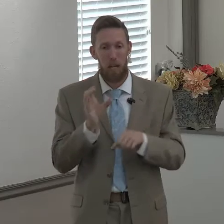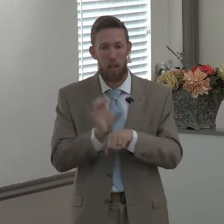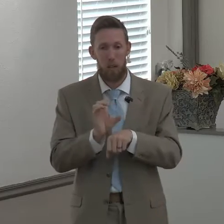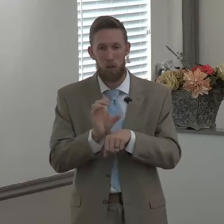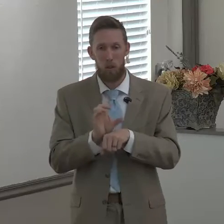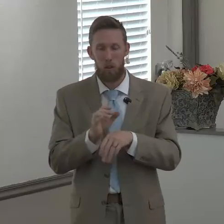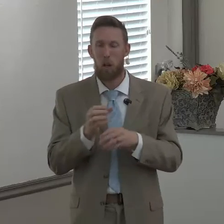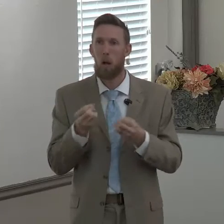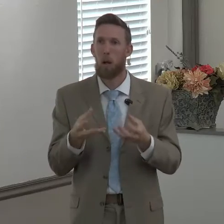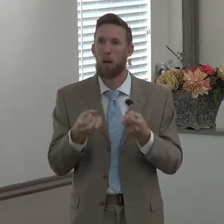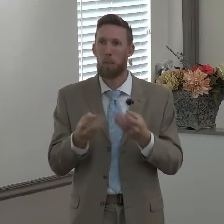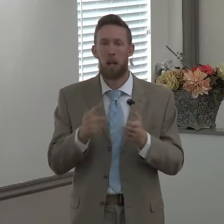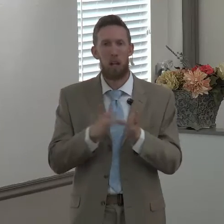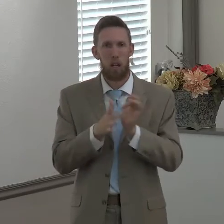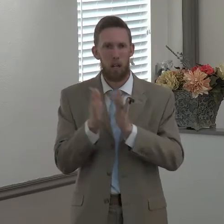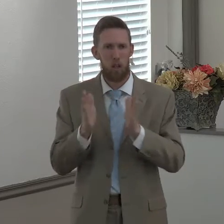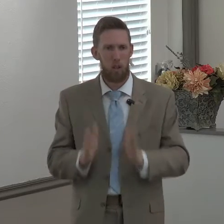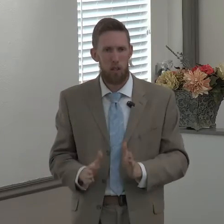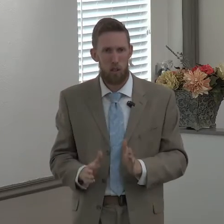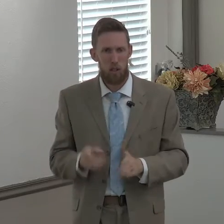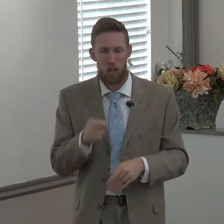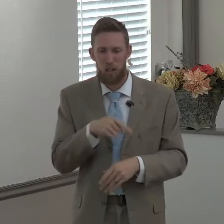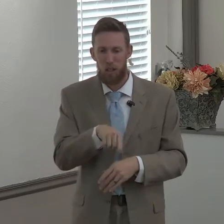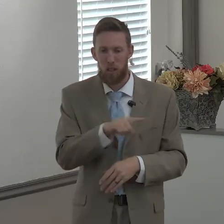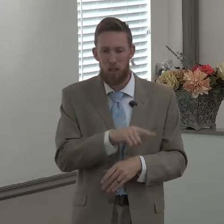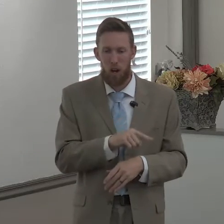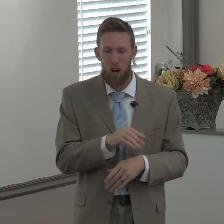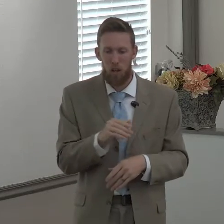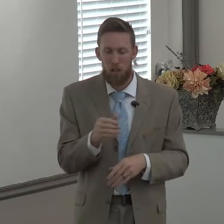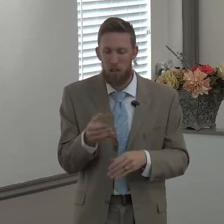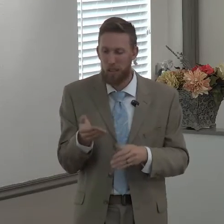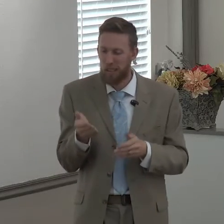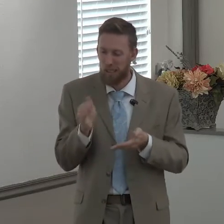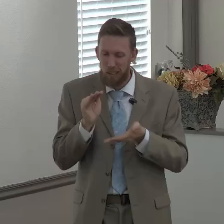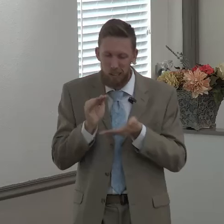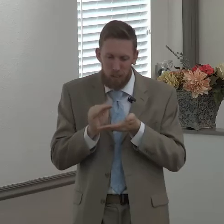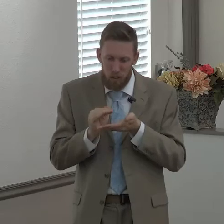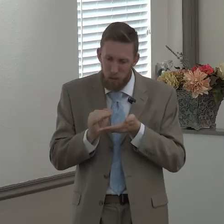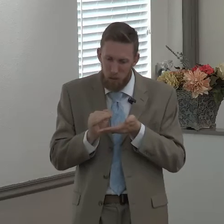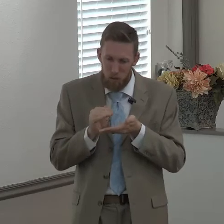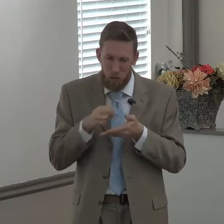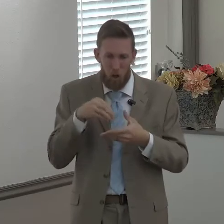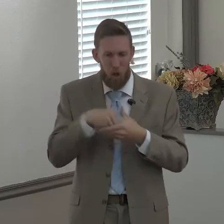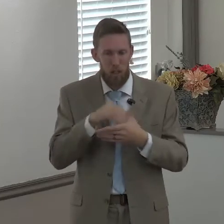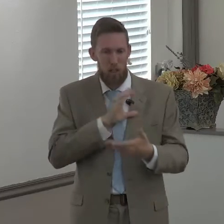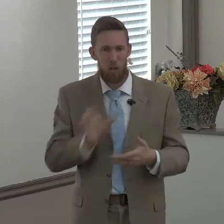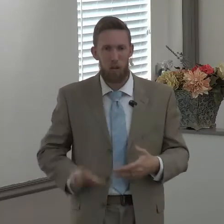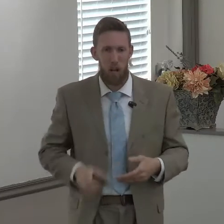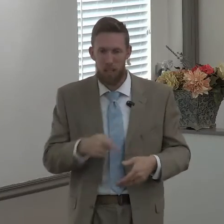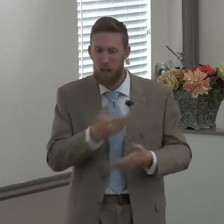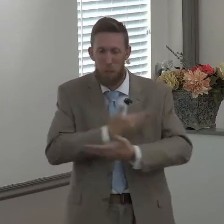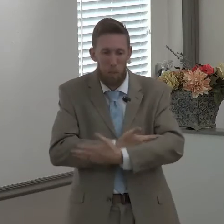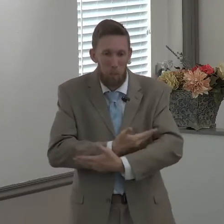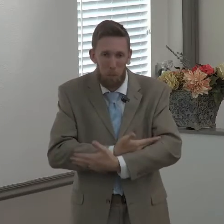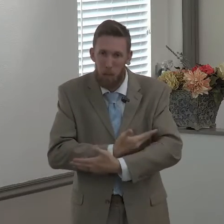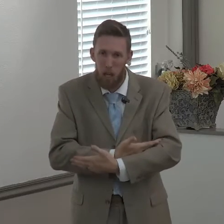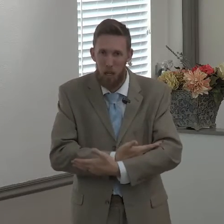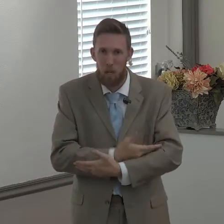they were acting very immature. And I'm sorry to say there are many Christians